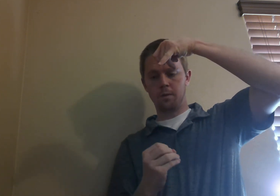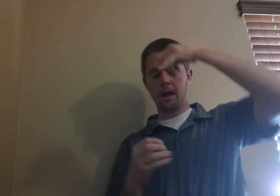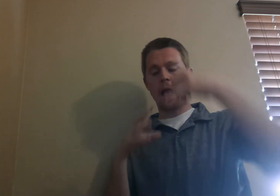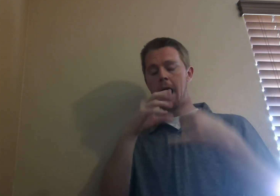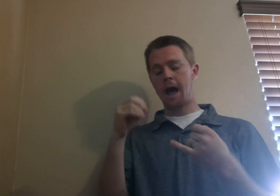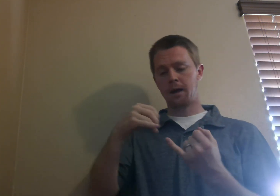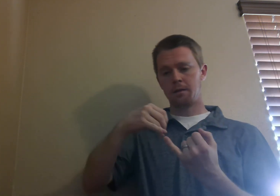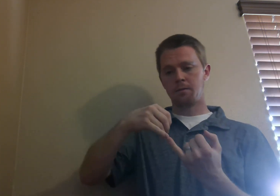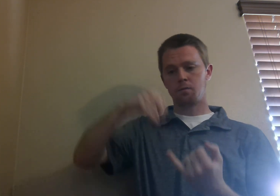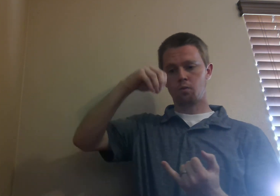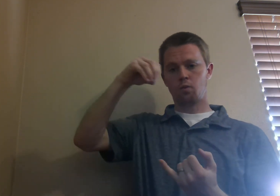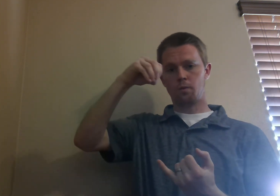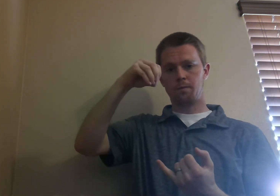spread apart, right? Check it out.